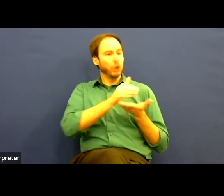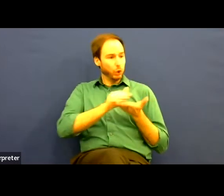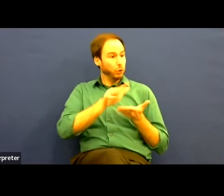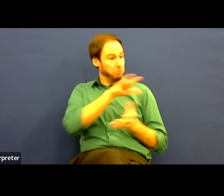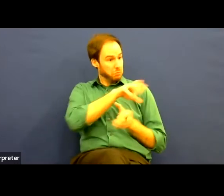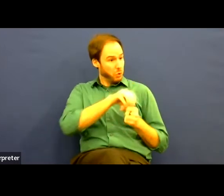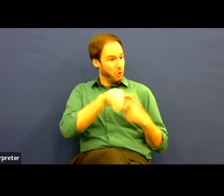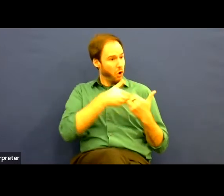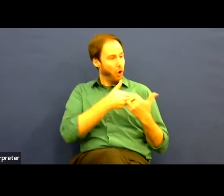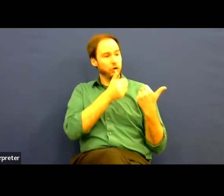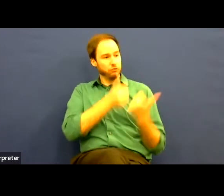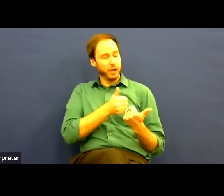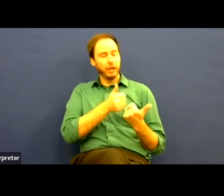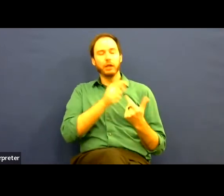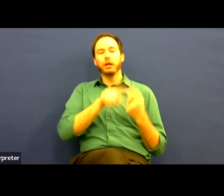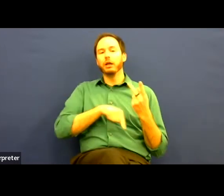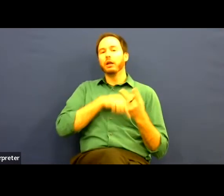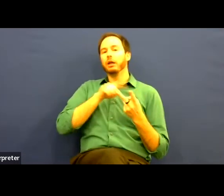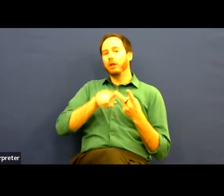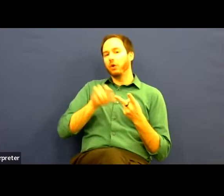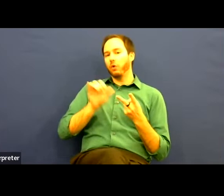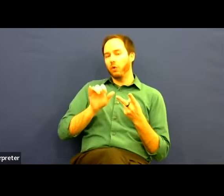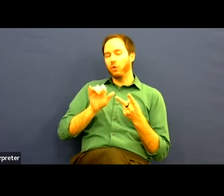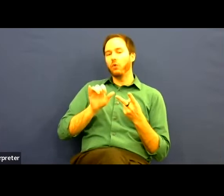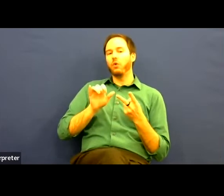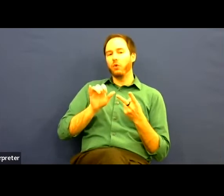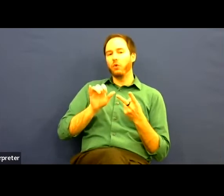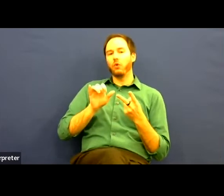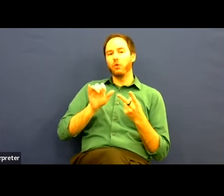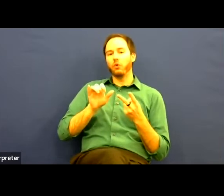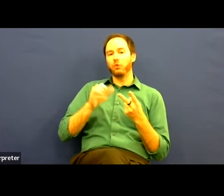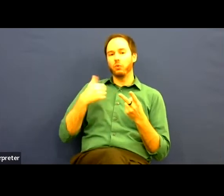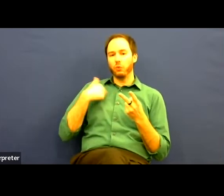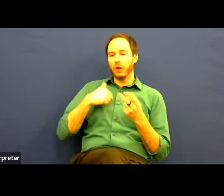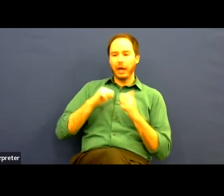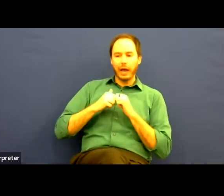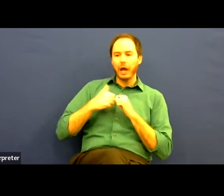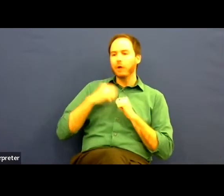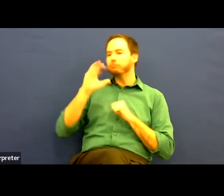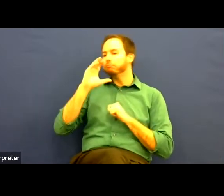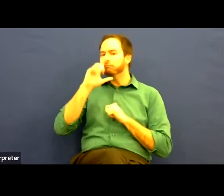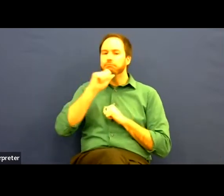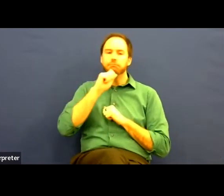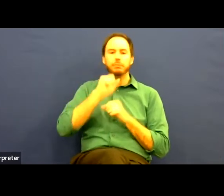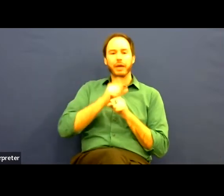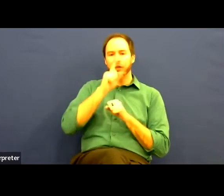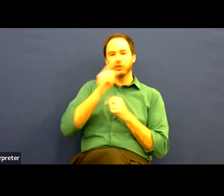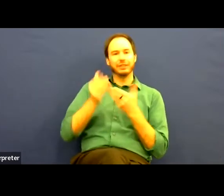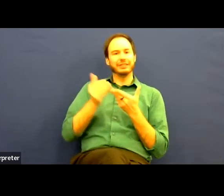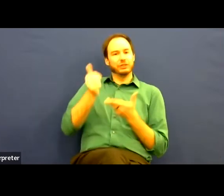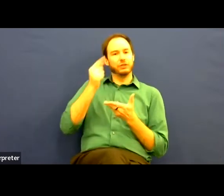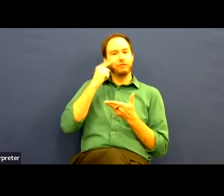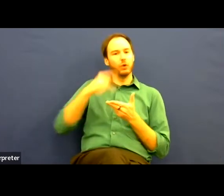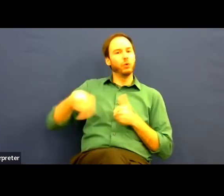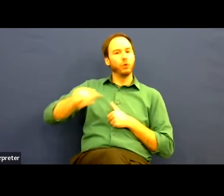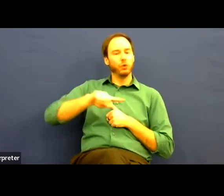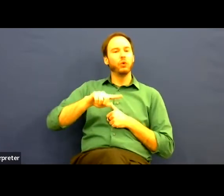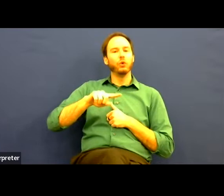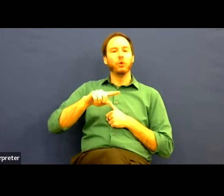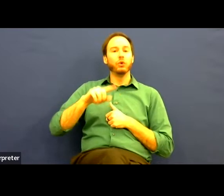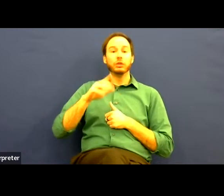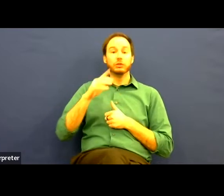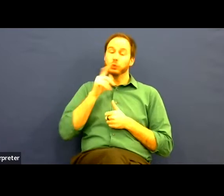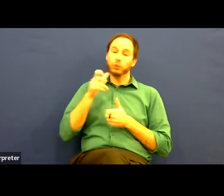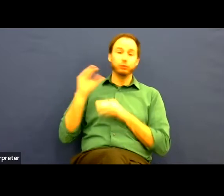folks, as well as what we can do to help make it easier for, especially for people,